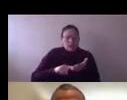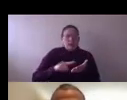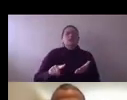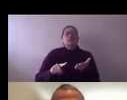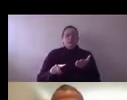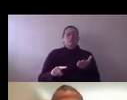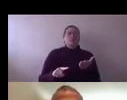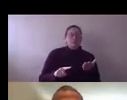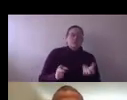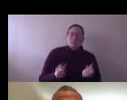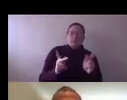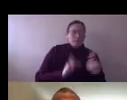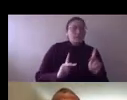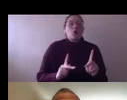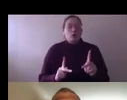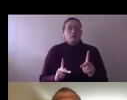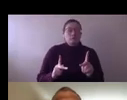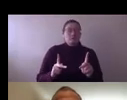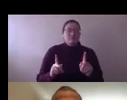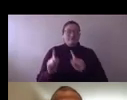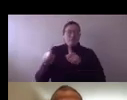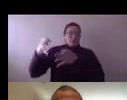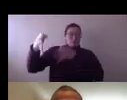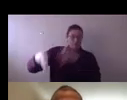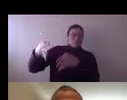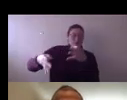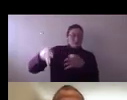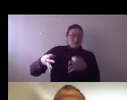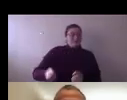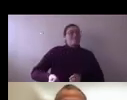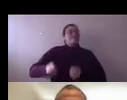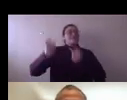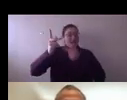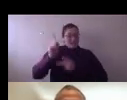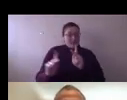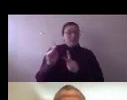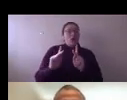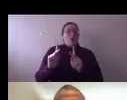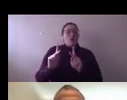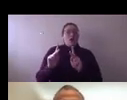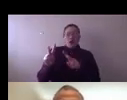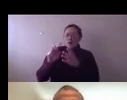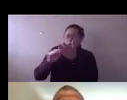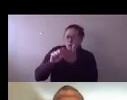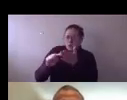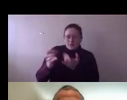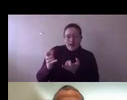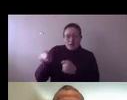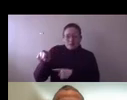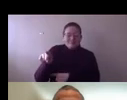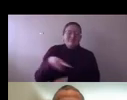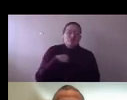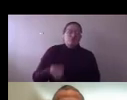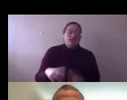a number of them have been tried, and a very large number of the people being investigated have been Chinese